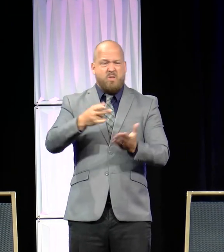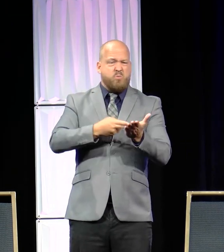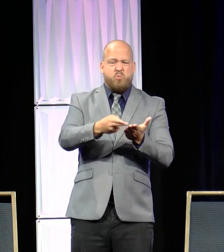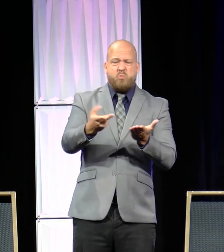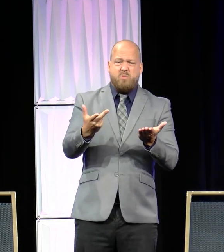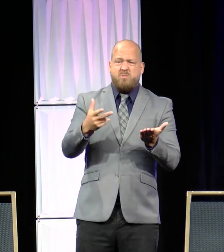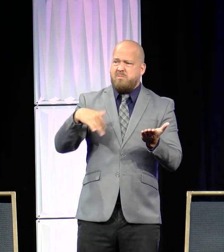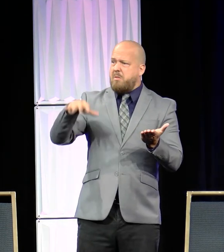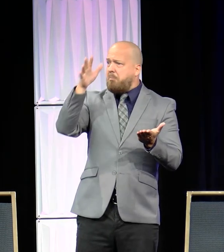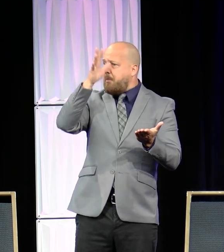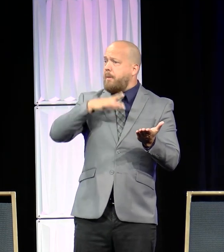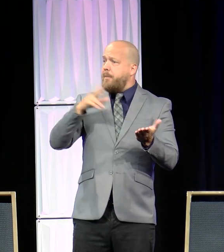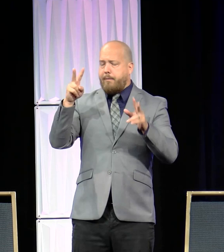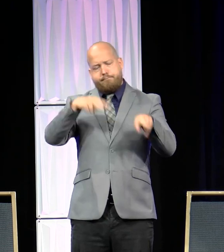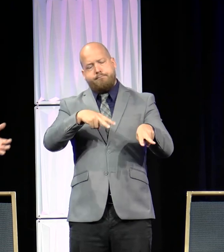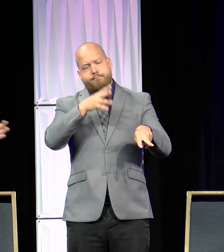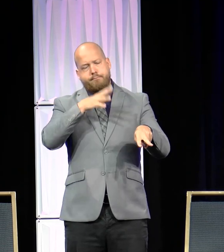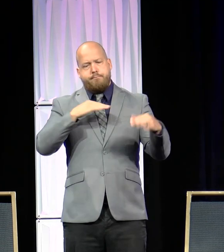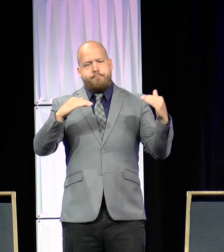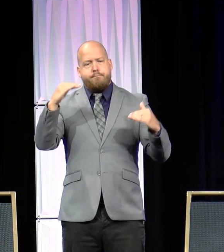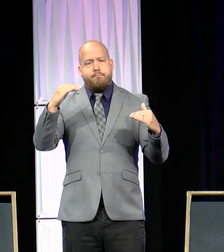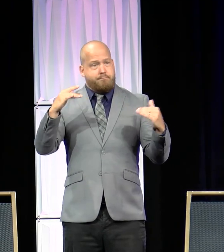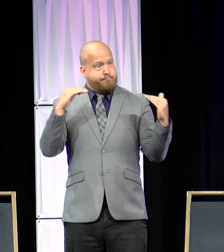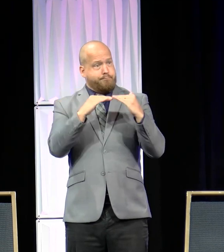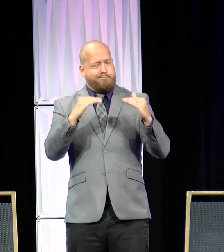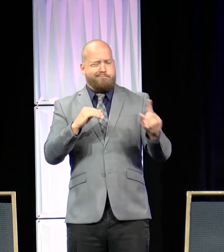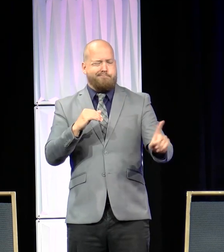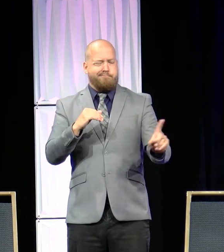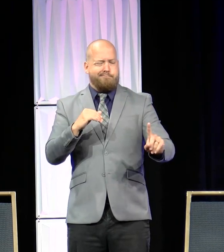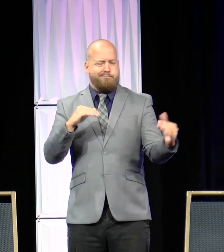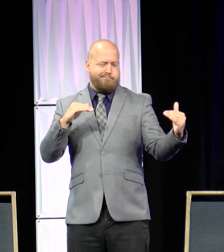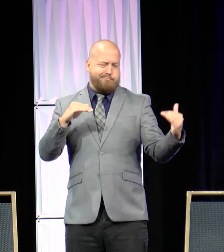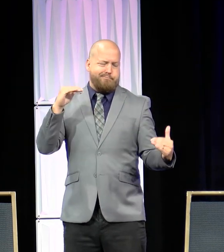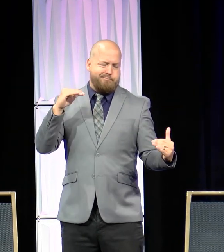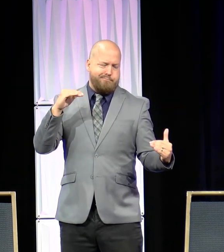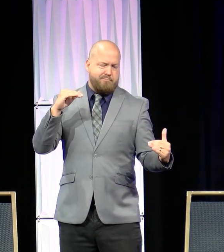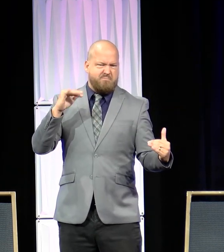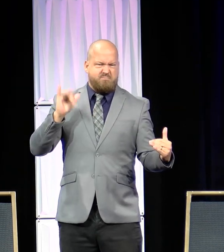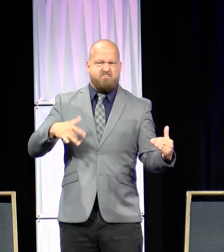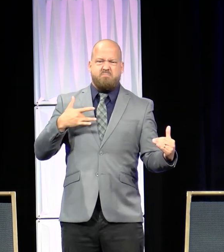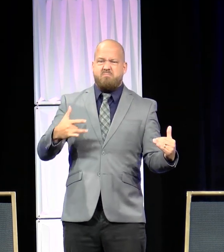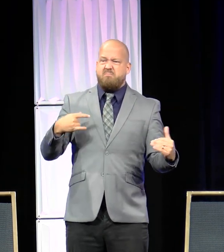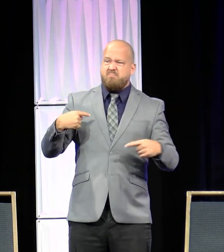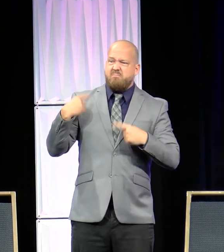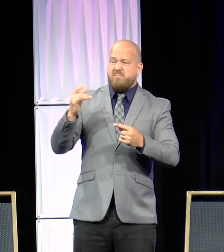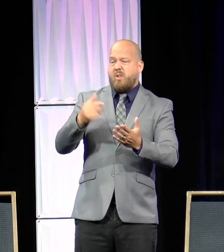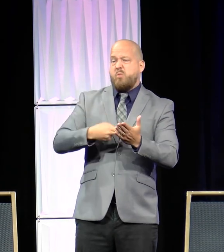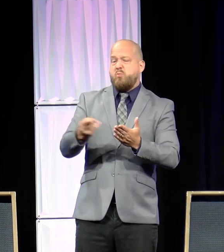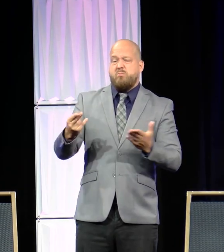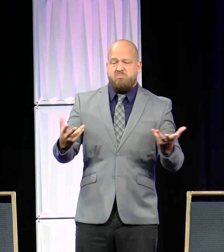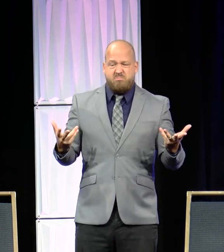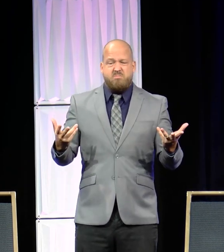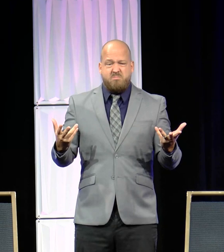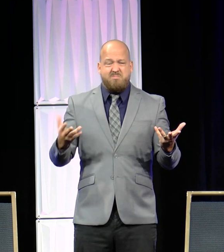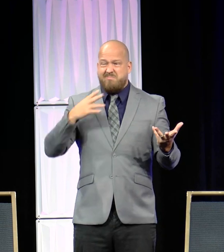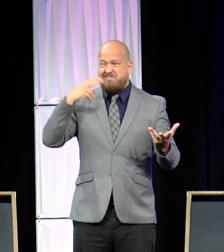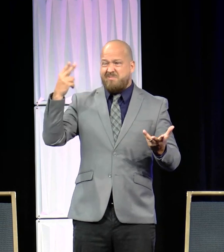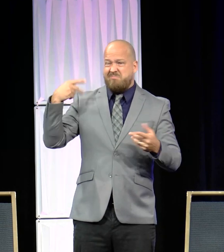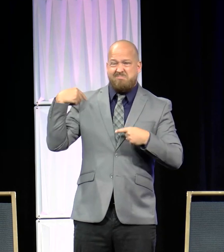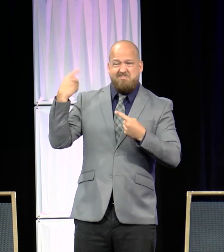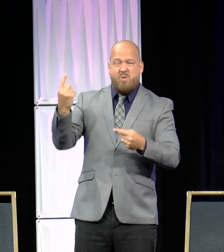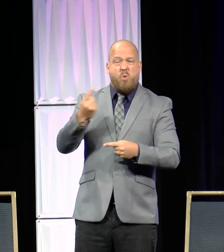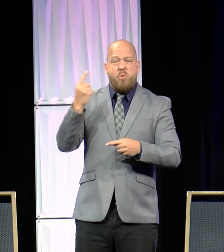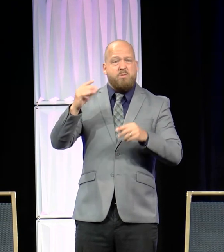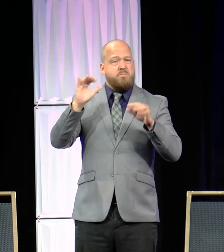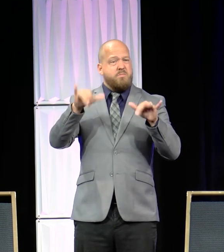issues of equity and discrimination all built and weave throughout that. It teaches men that women are the property of